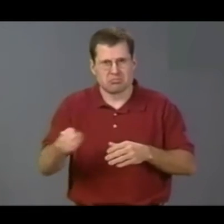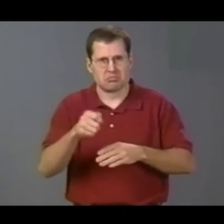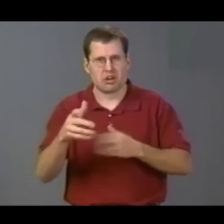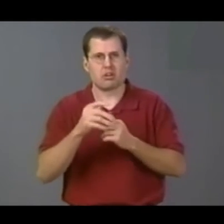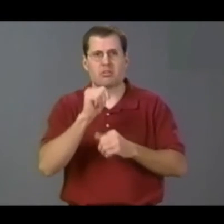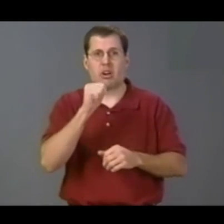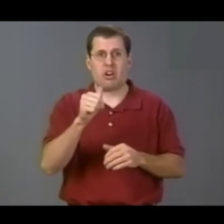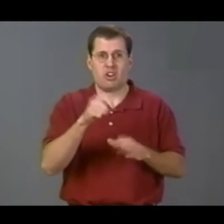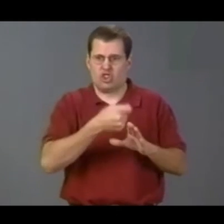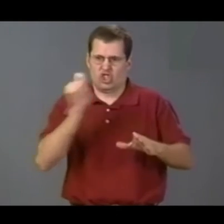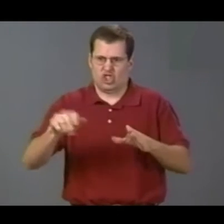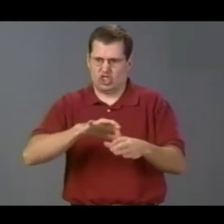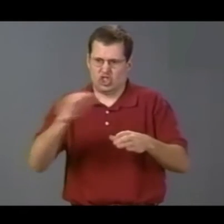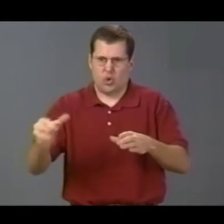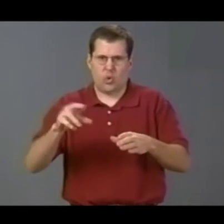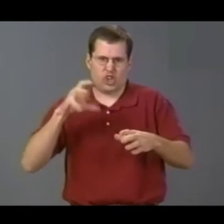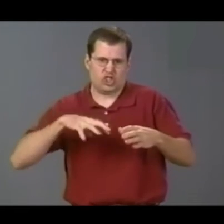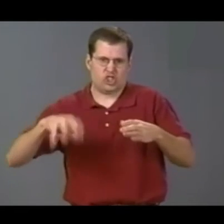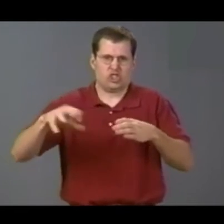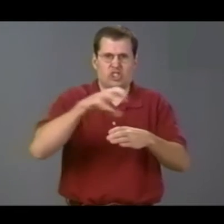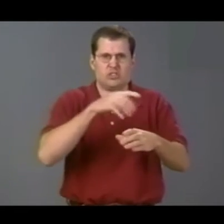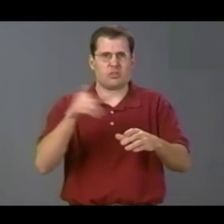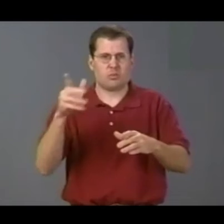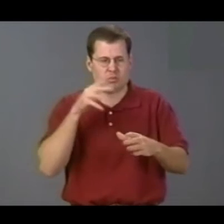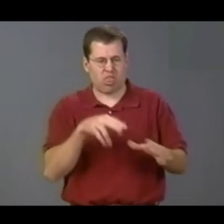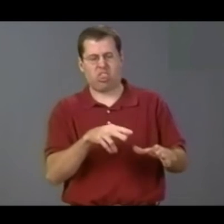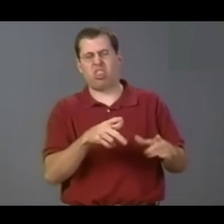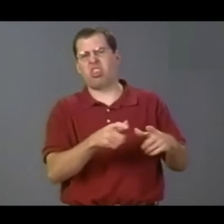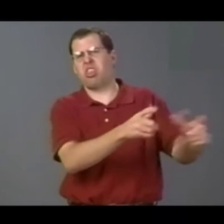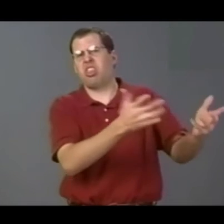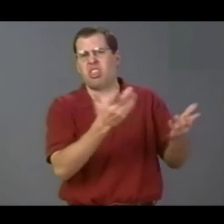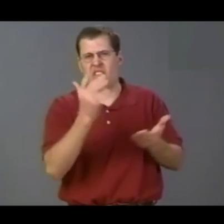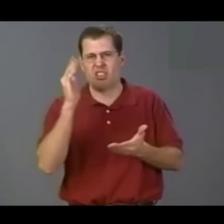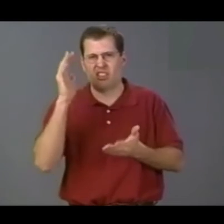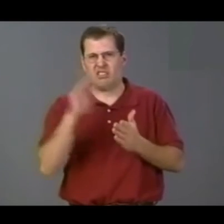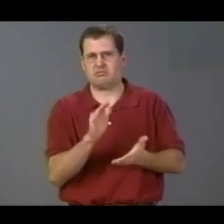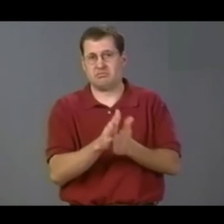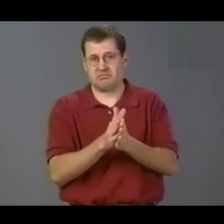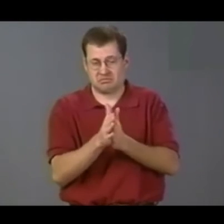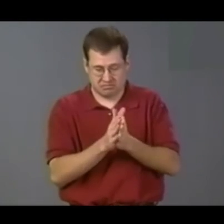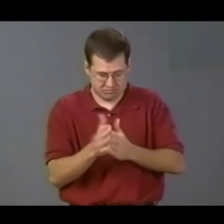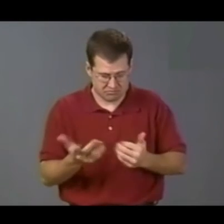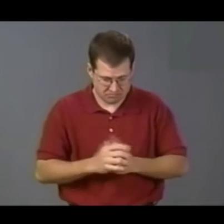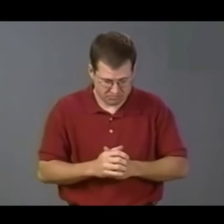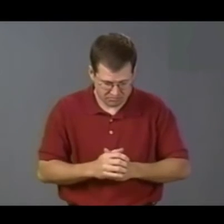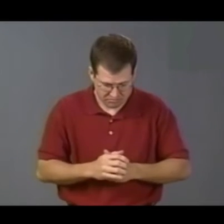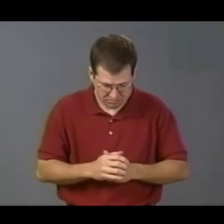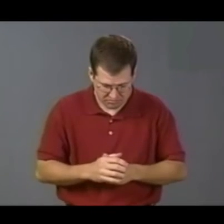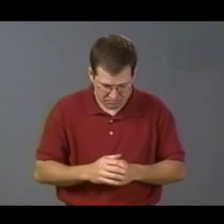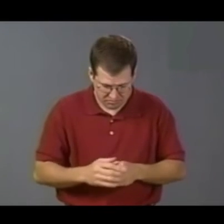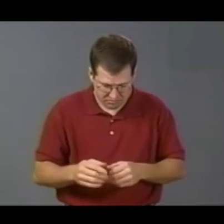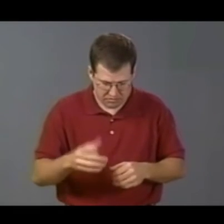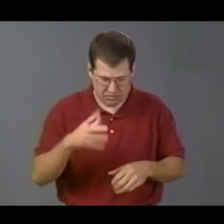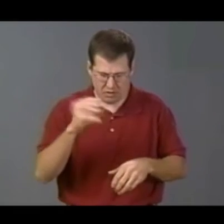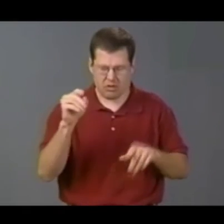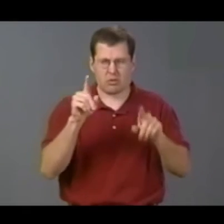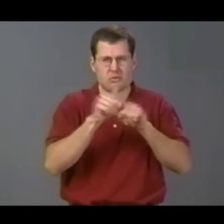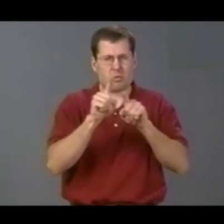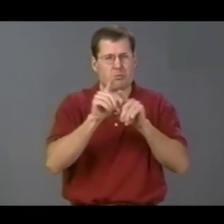want to eat more, give them more. You don't want to mound it all up. It's just too much. They won't eat it. It's too much for